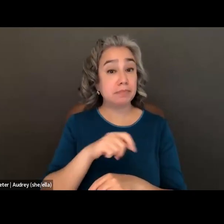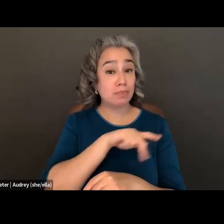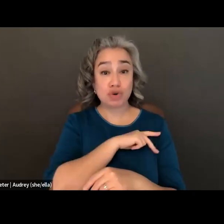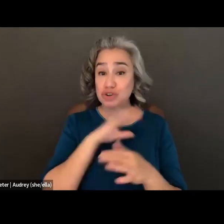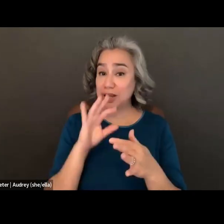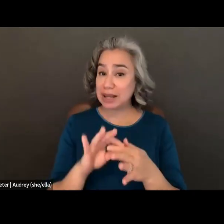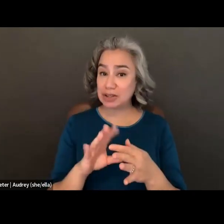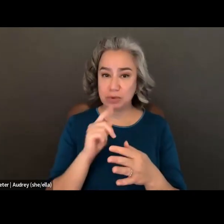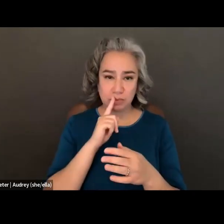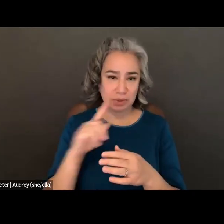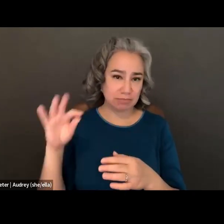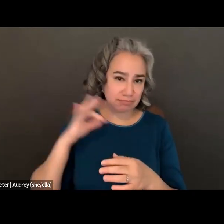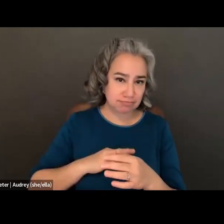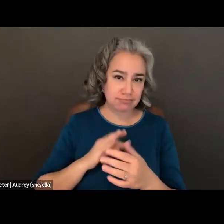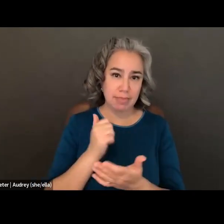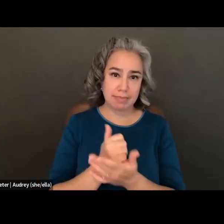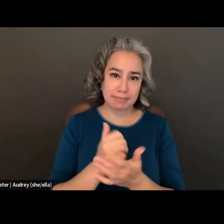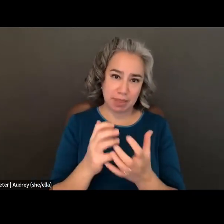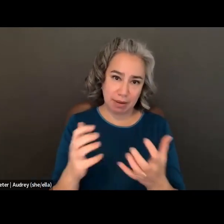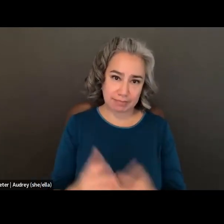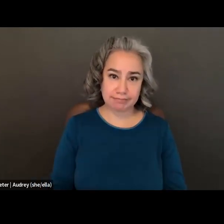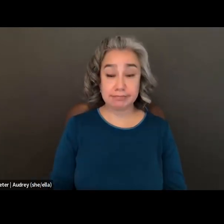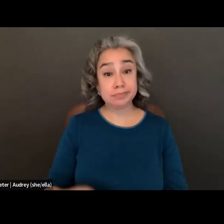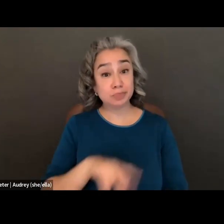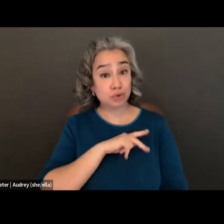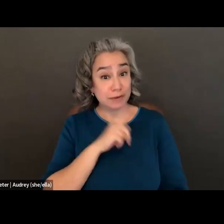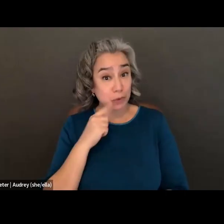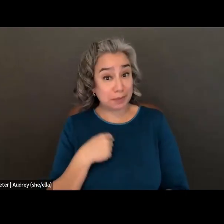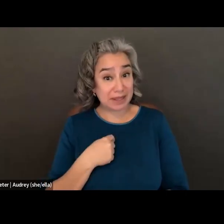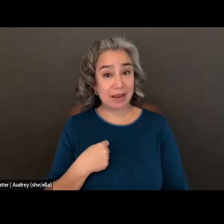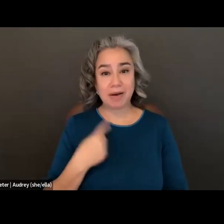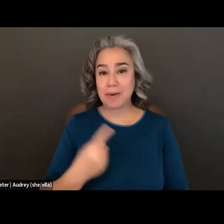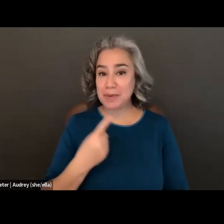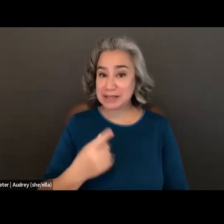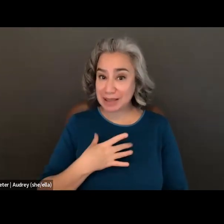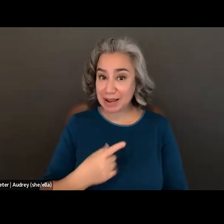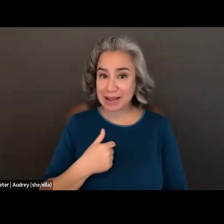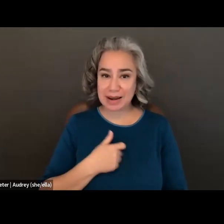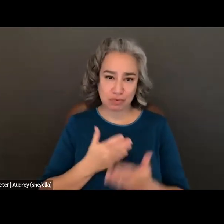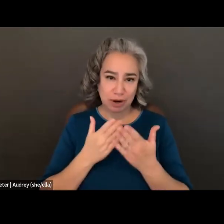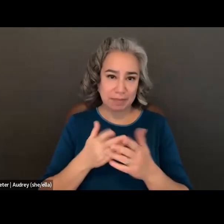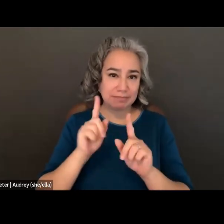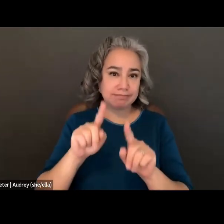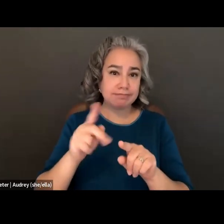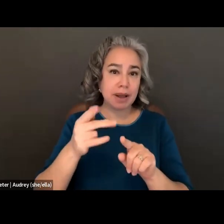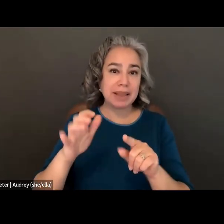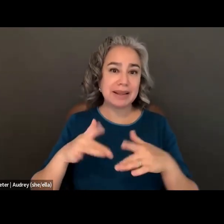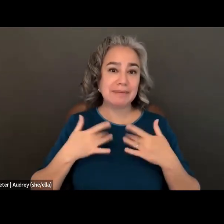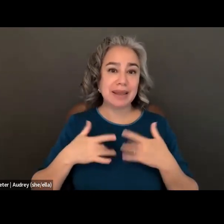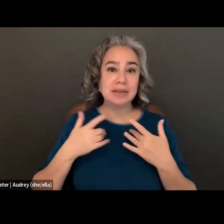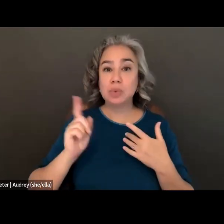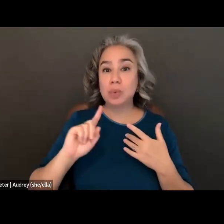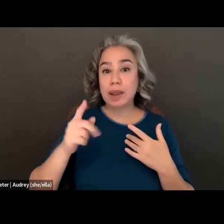can go a very long way. Personally, I always like to, and I always recommend attending public events where elected officials